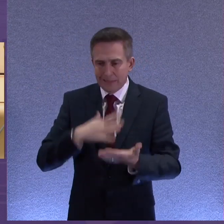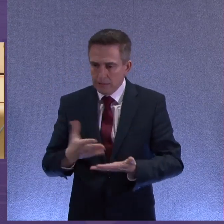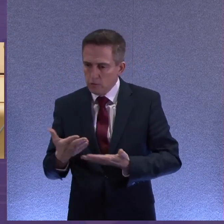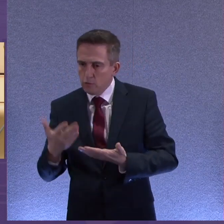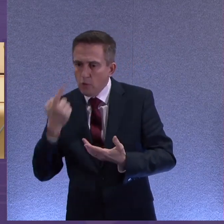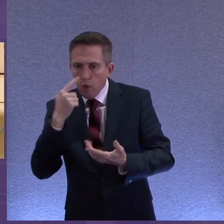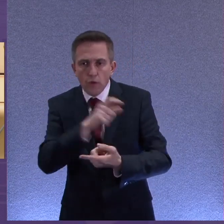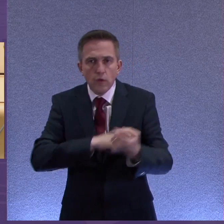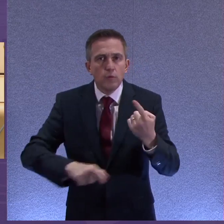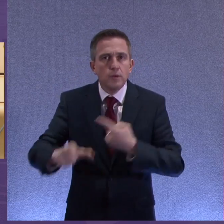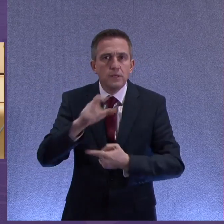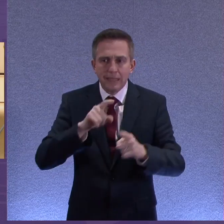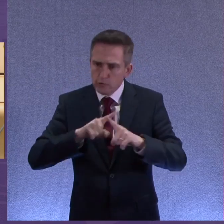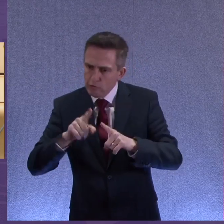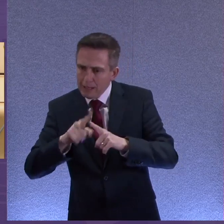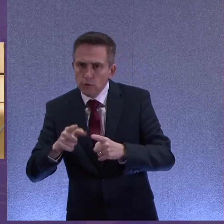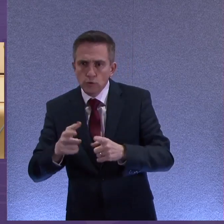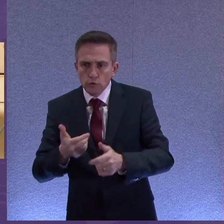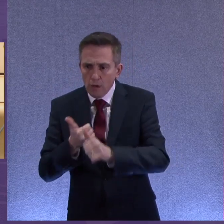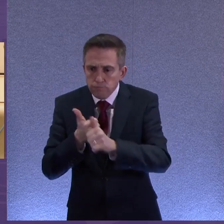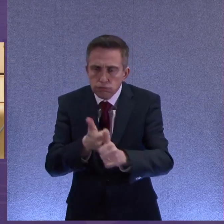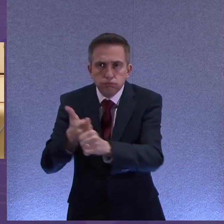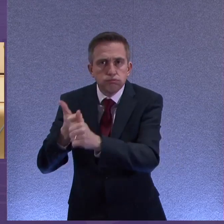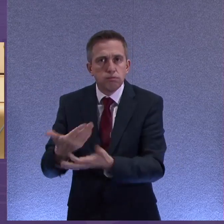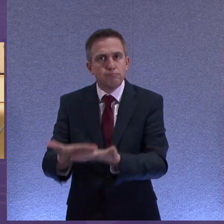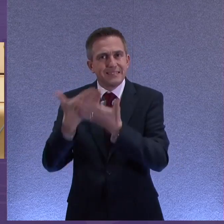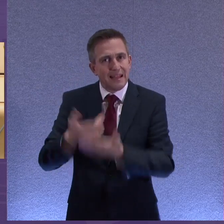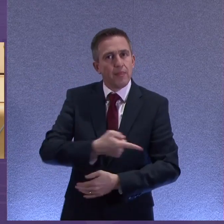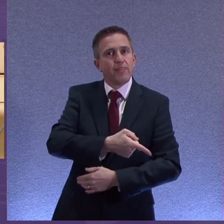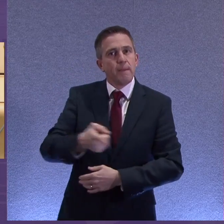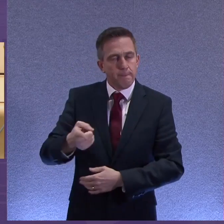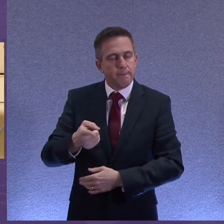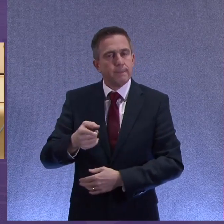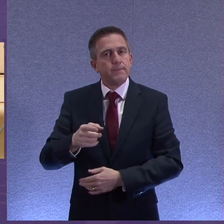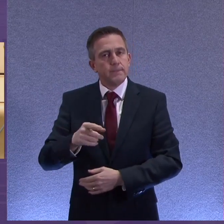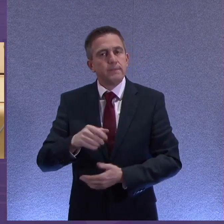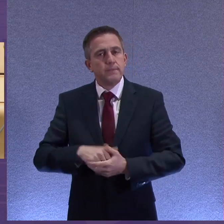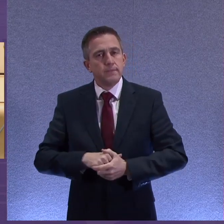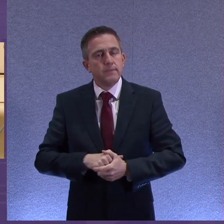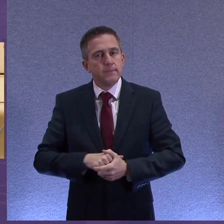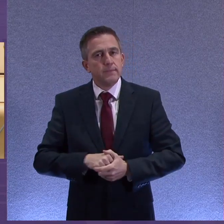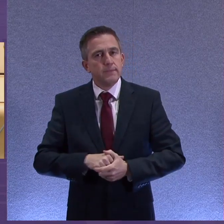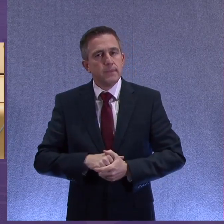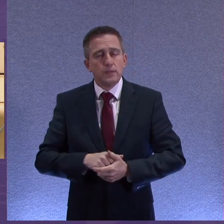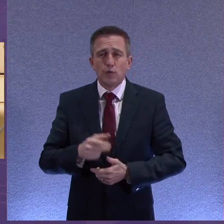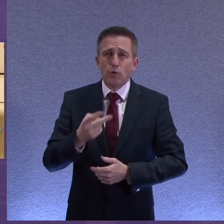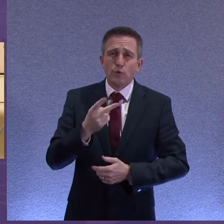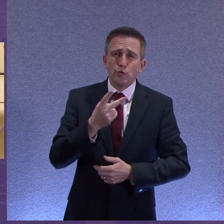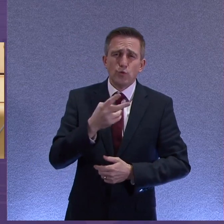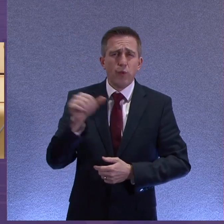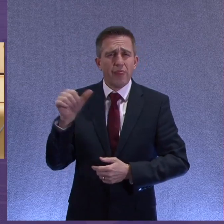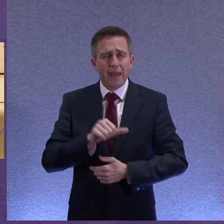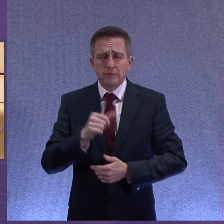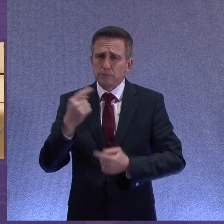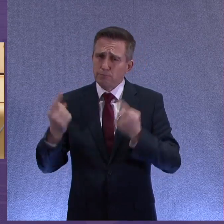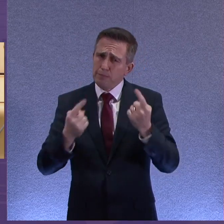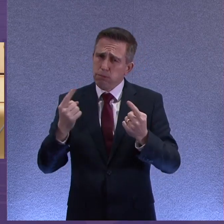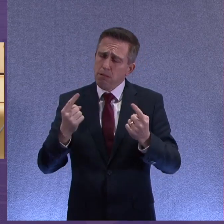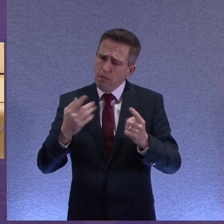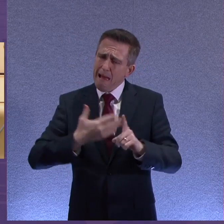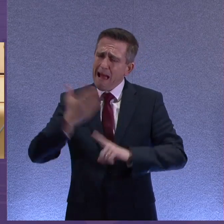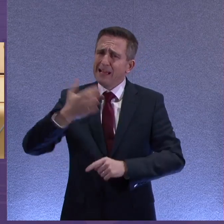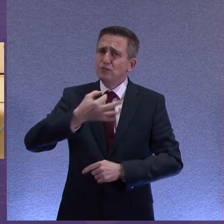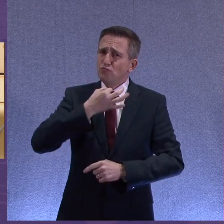communities who are at the highest risk. That is why we have asked the 200,000 or so people who are at the highest clinical risk